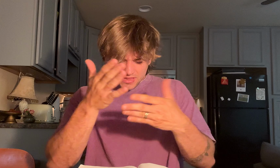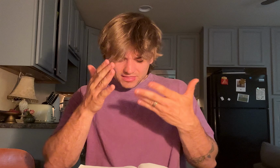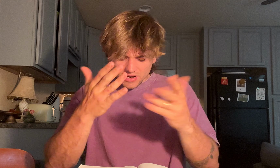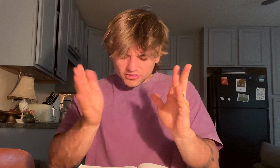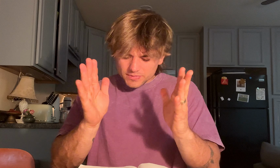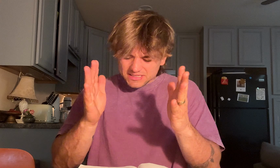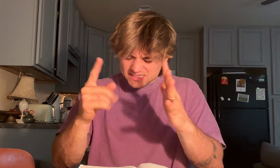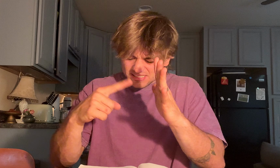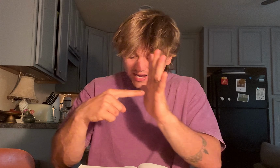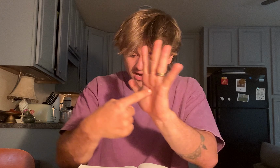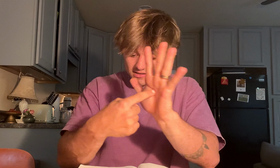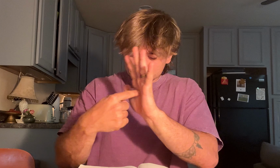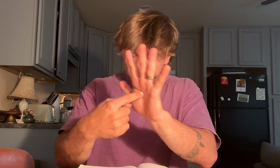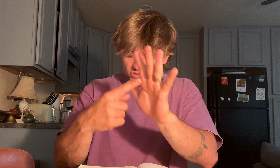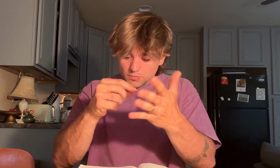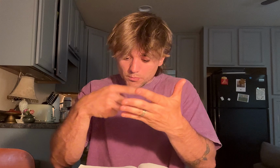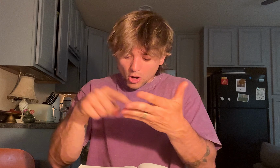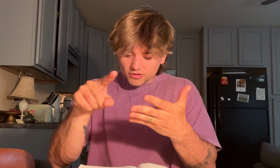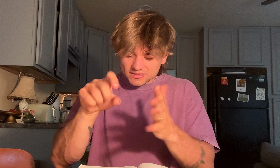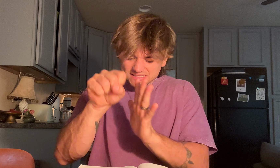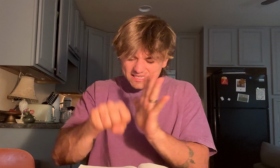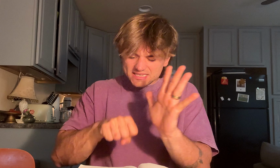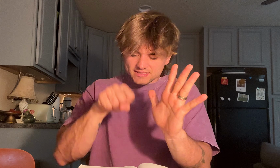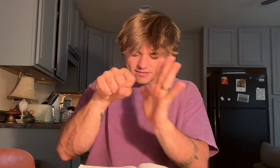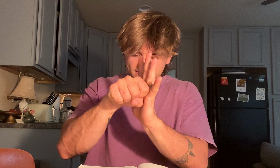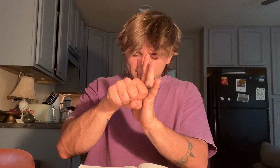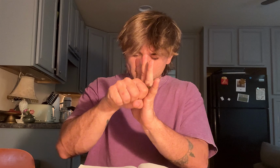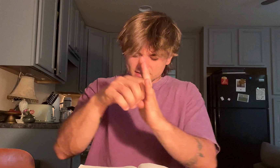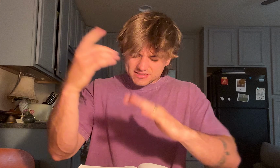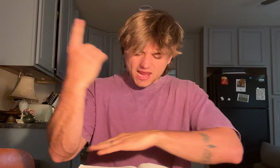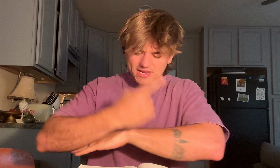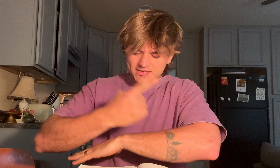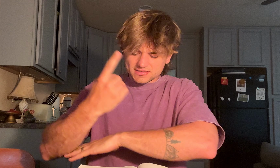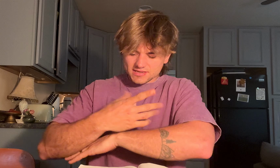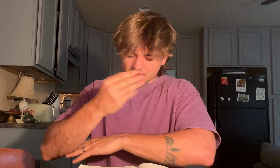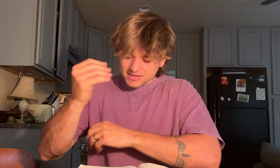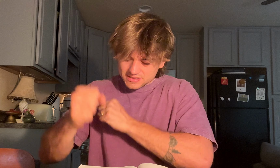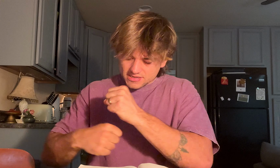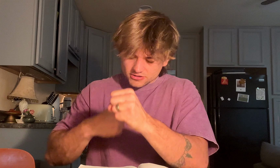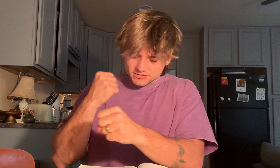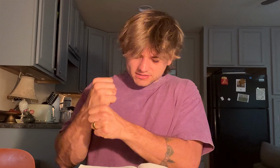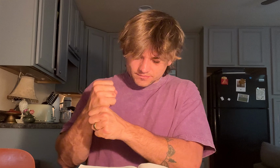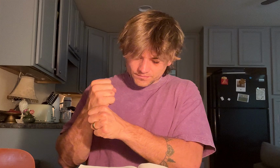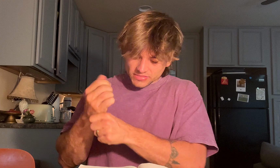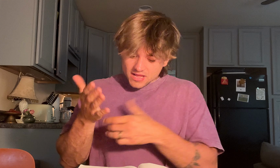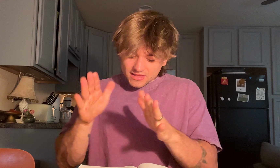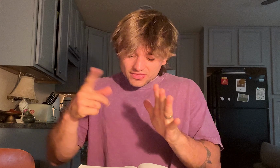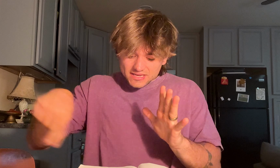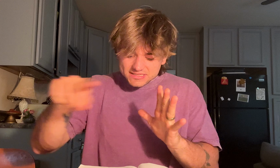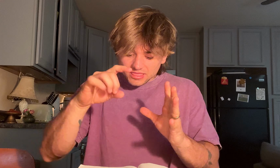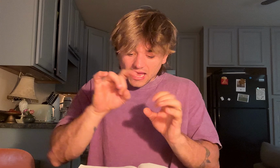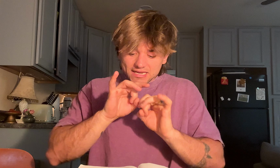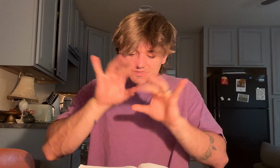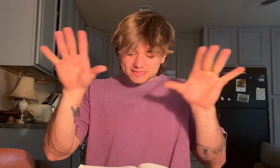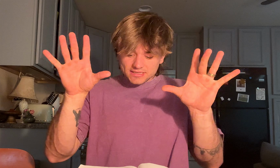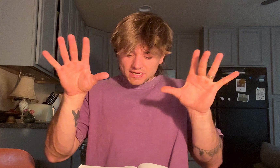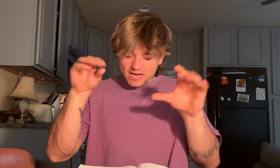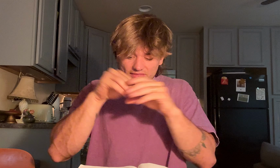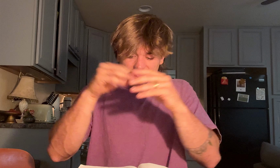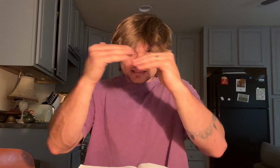Let there be signs to mark the seasons, days, and years. Let these lights in the